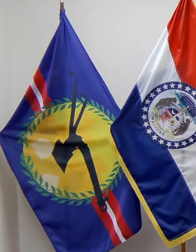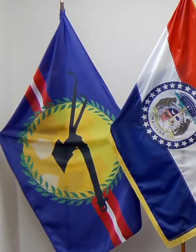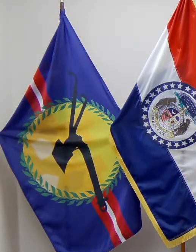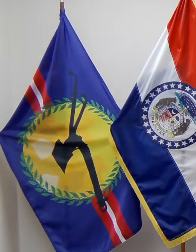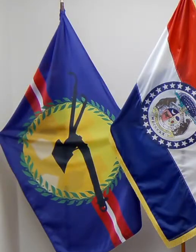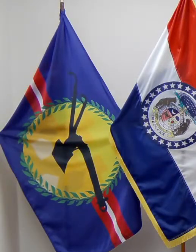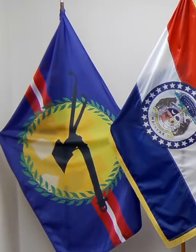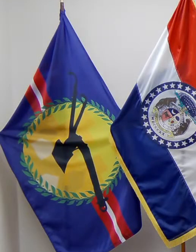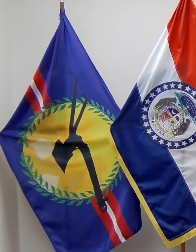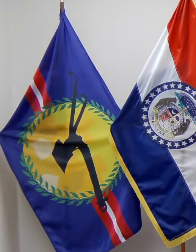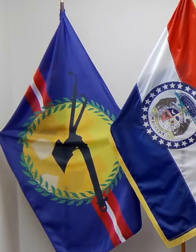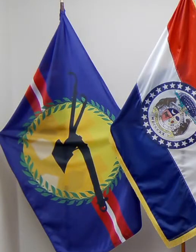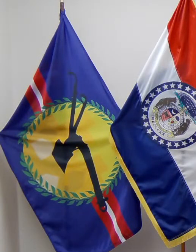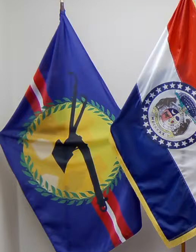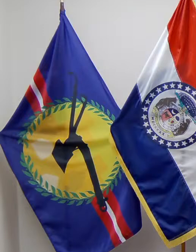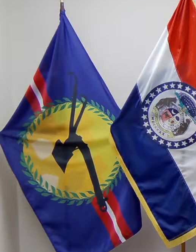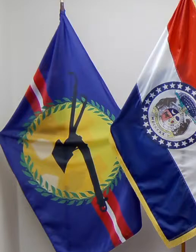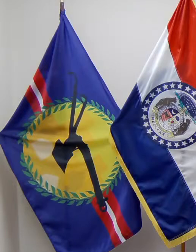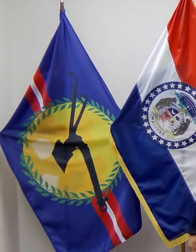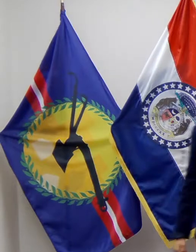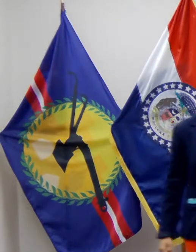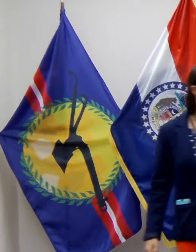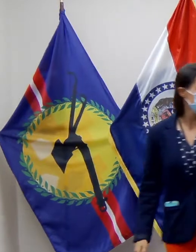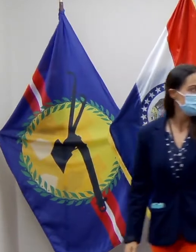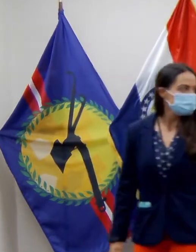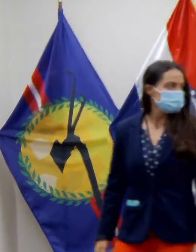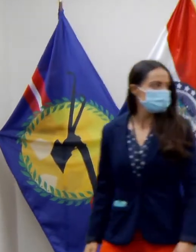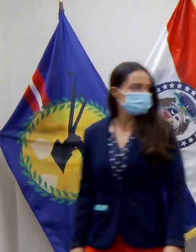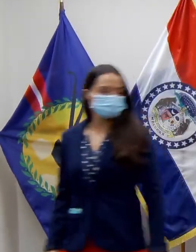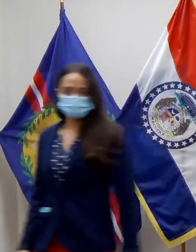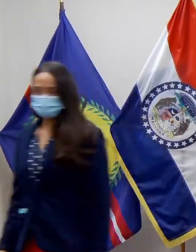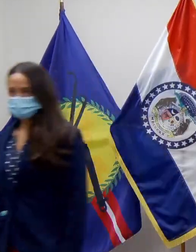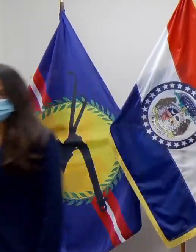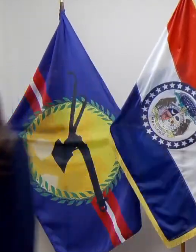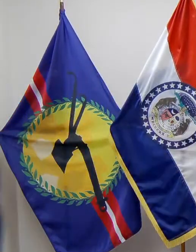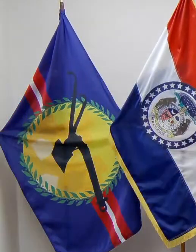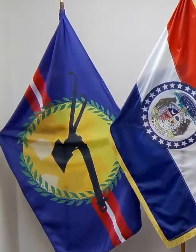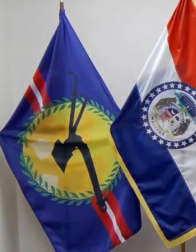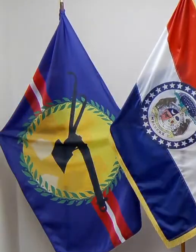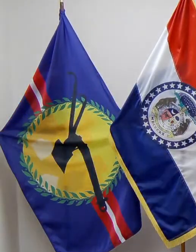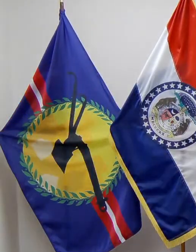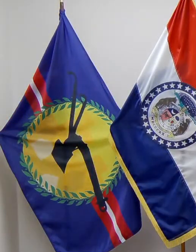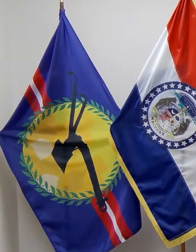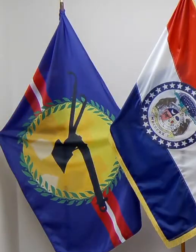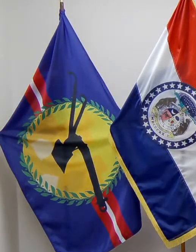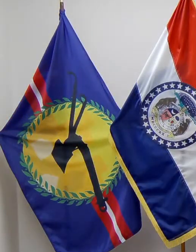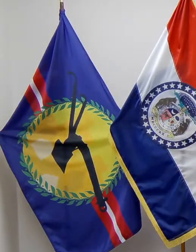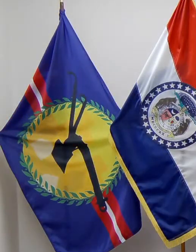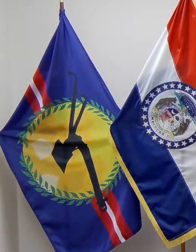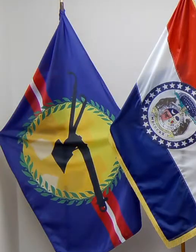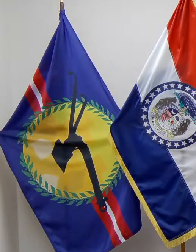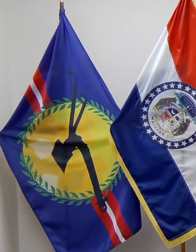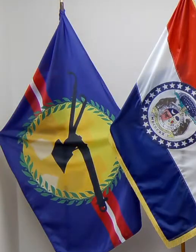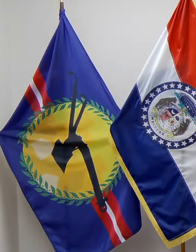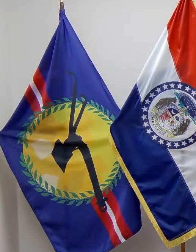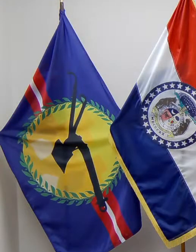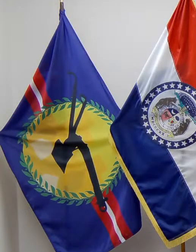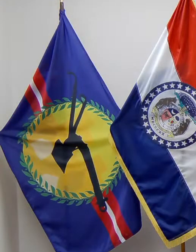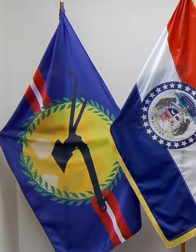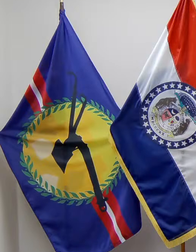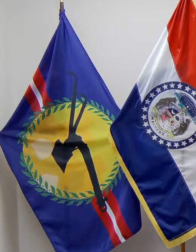No, that's still valid. That's cool. It's like, once he comes in, oh, that's right. Once he comes through the door.